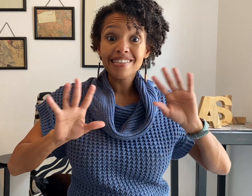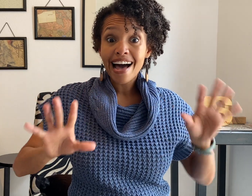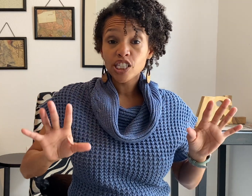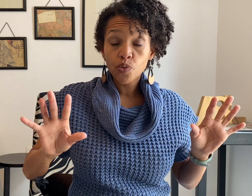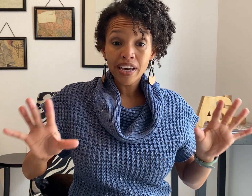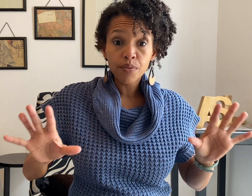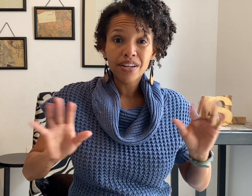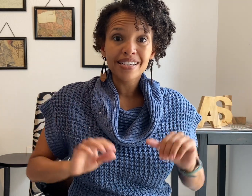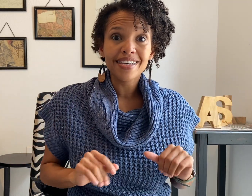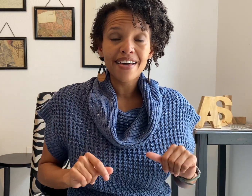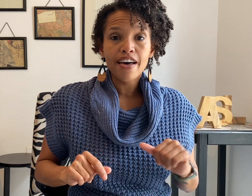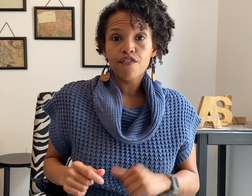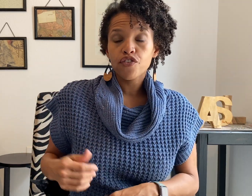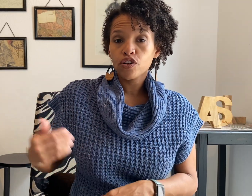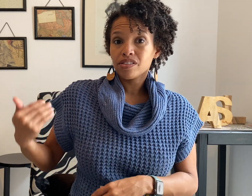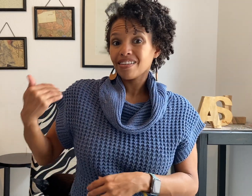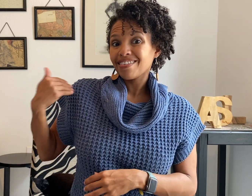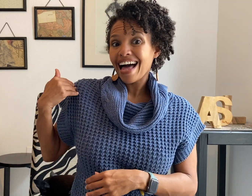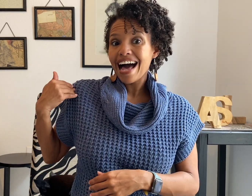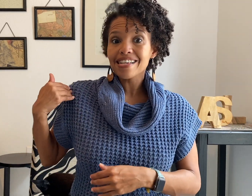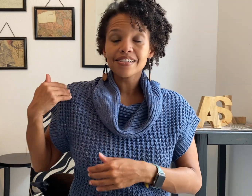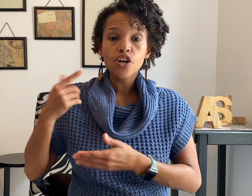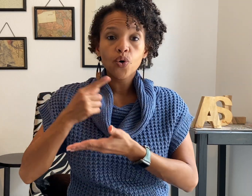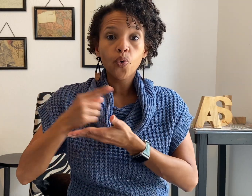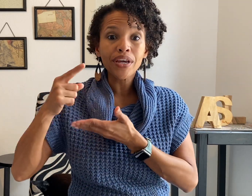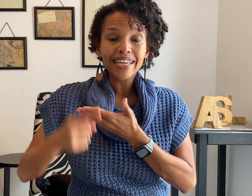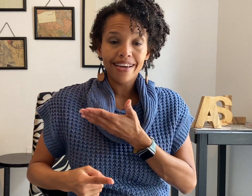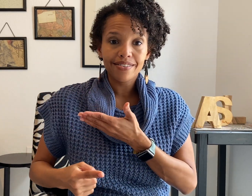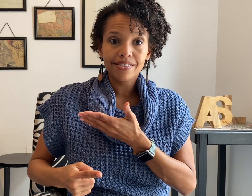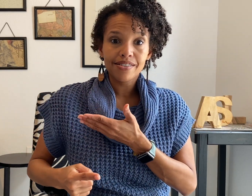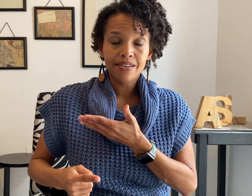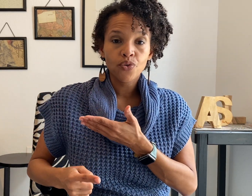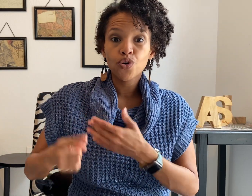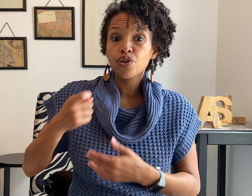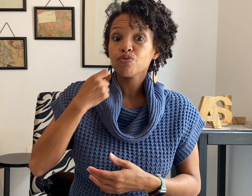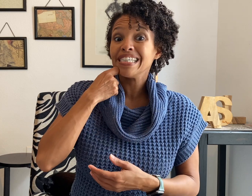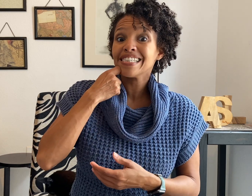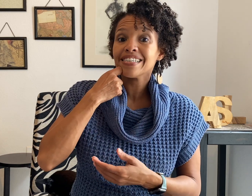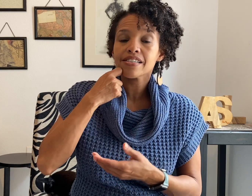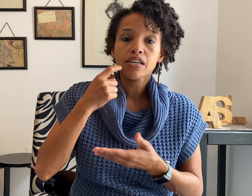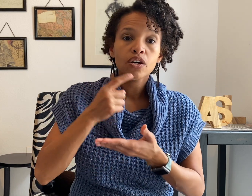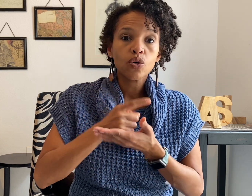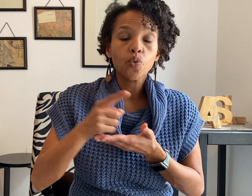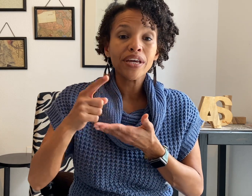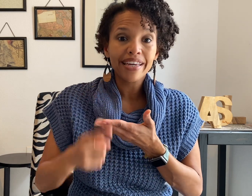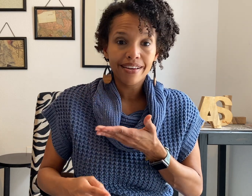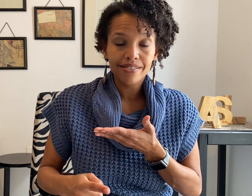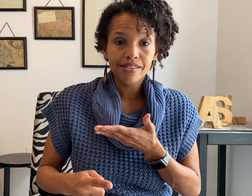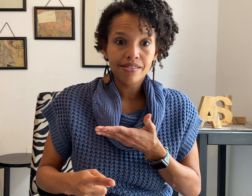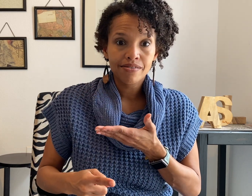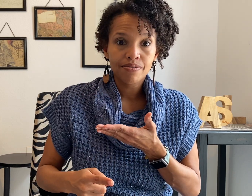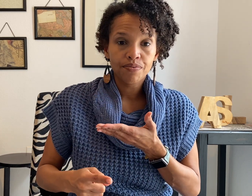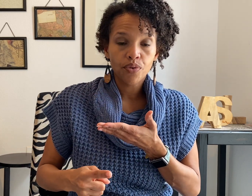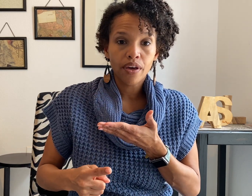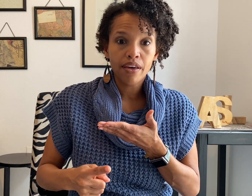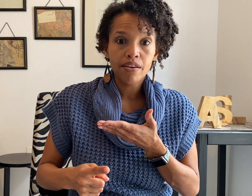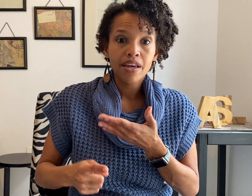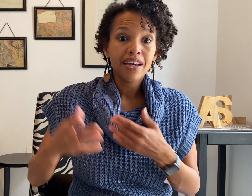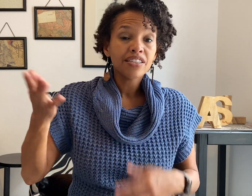last weekend. We're going to assign that first. Last weekend or recent weekend. Okay? Not